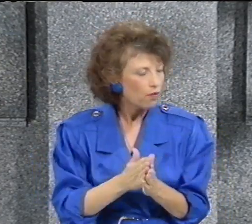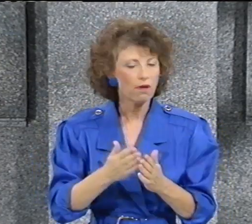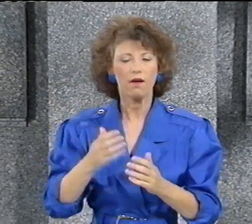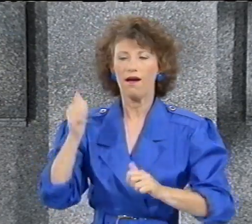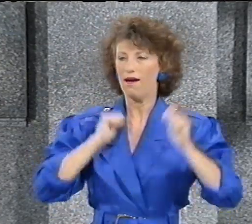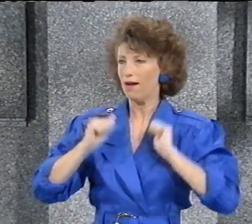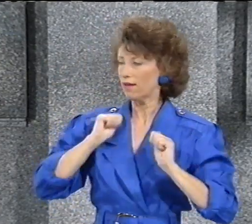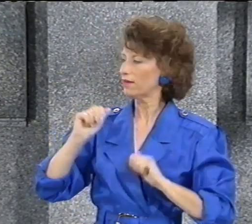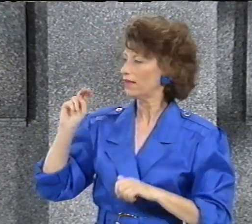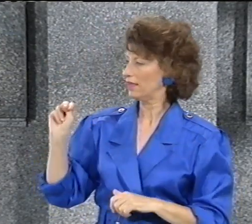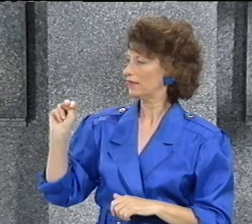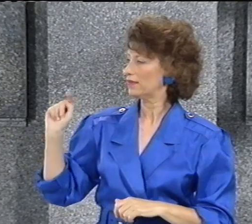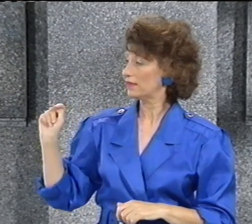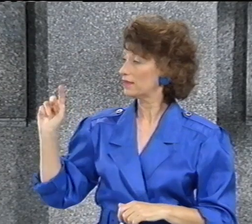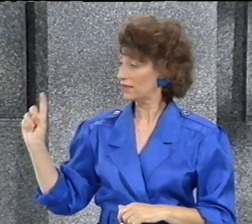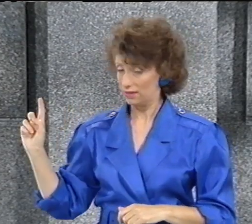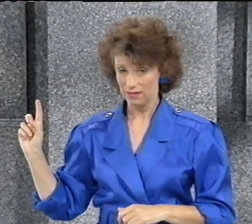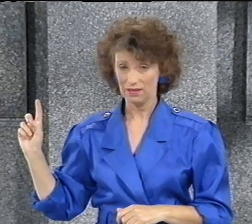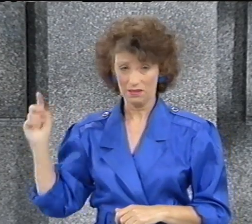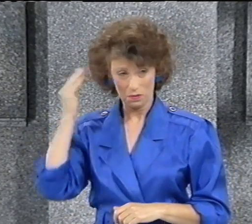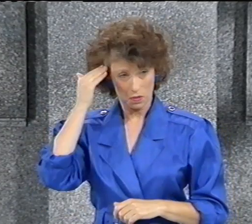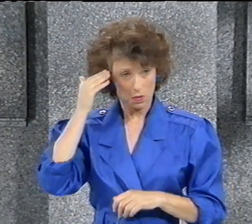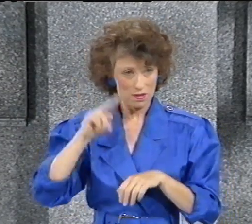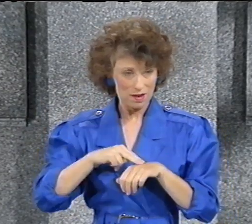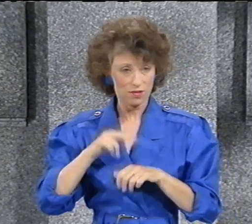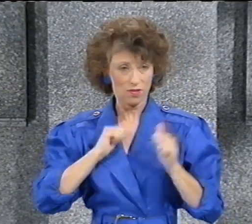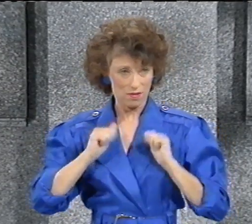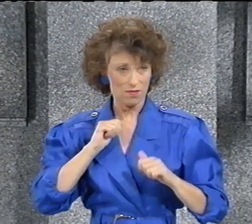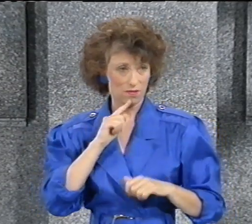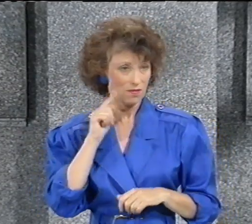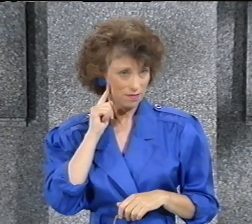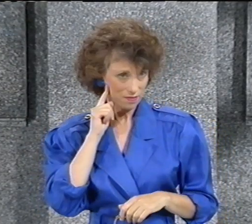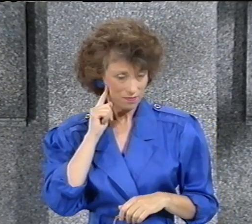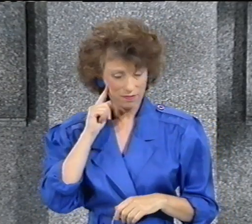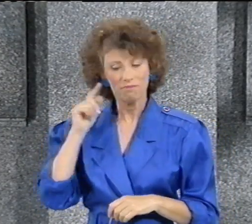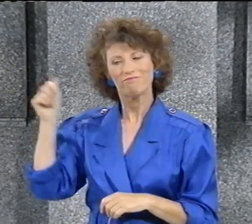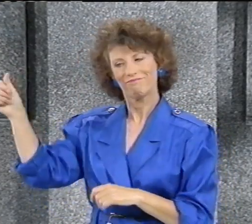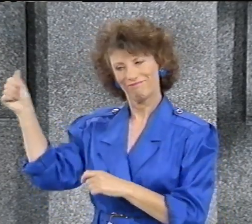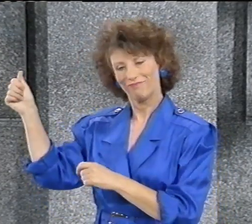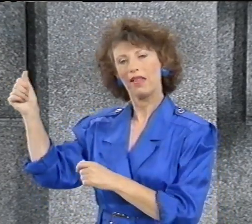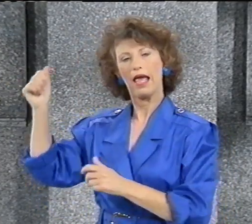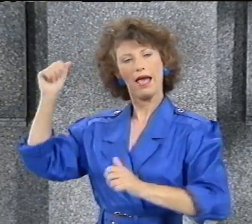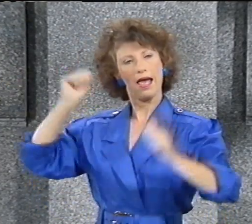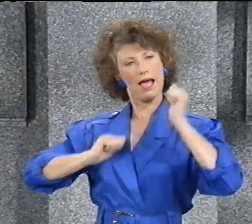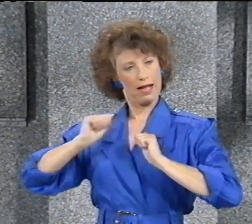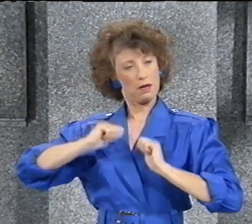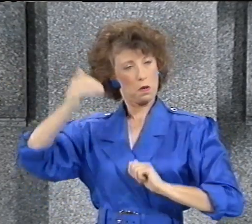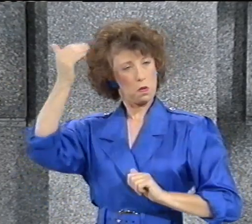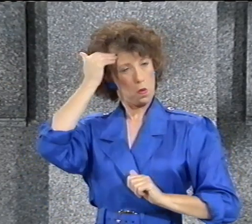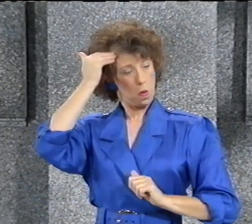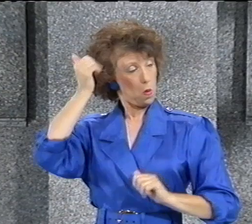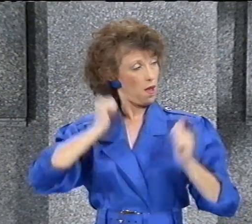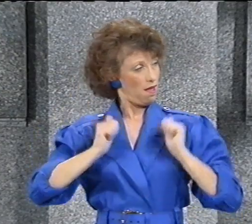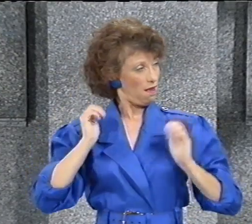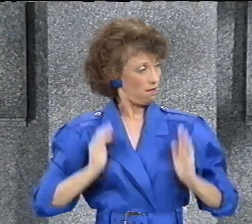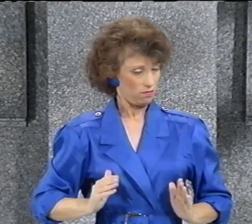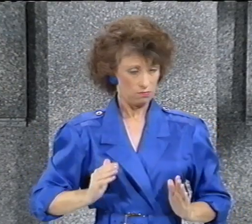on sign, and at one time was with the NTD, National Theater of the Deaf. He knew as an actor